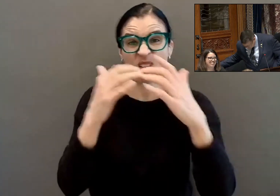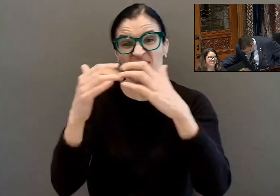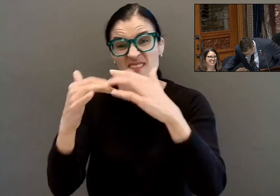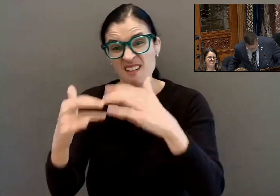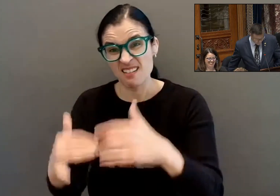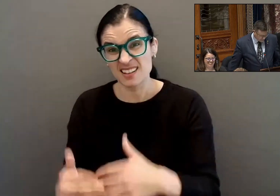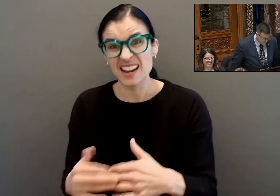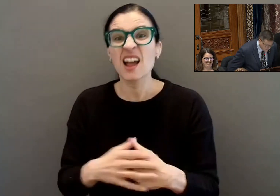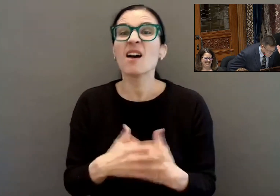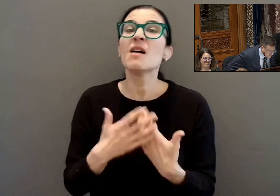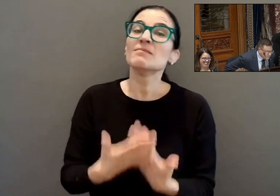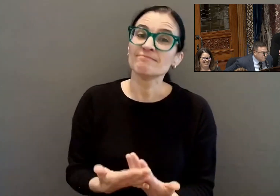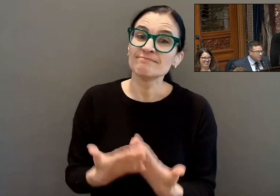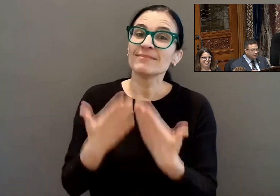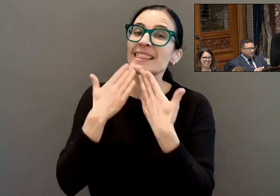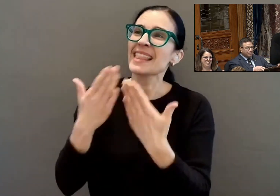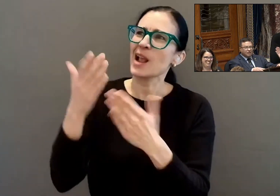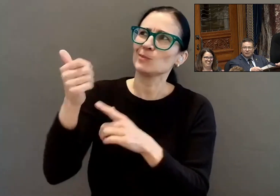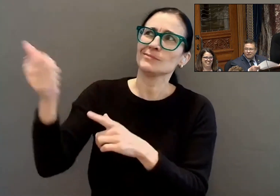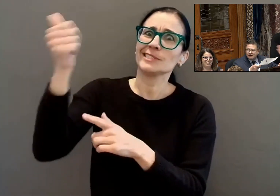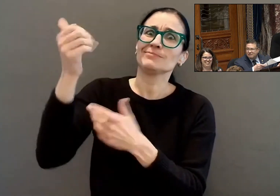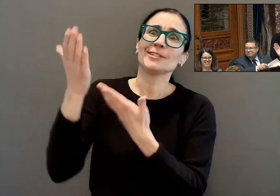Speaker.